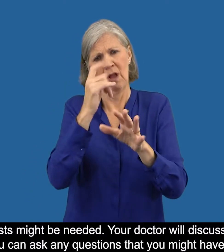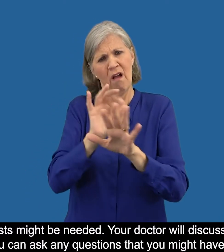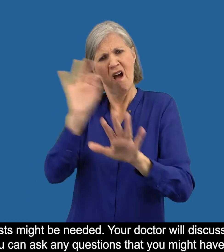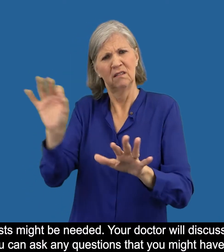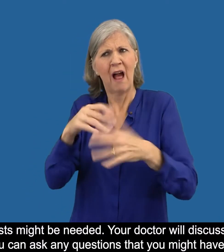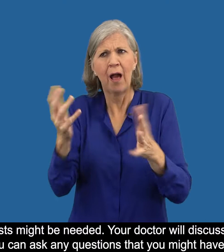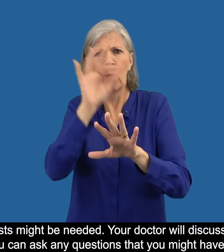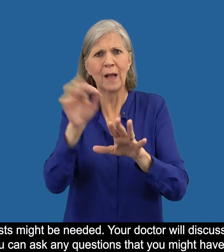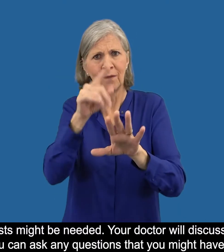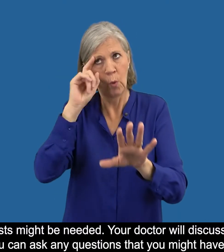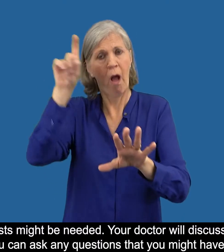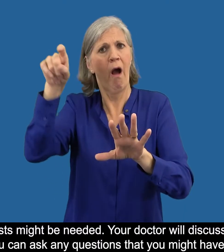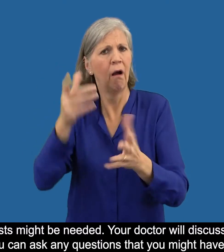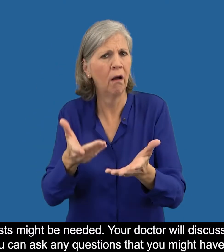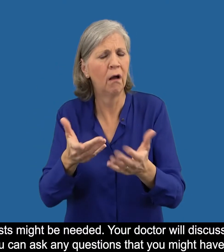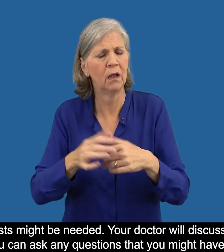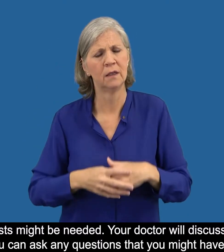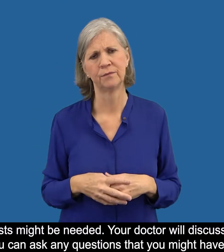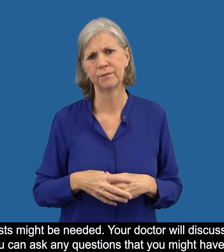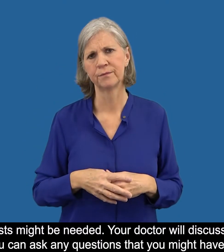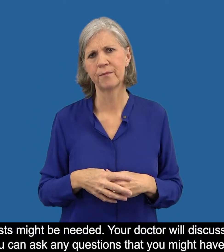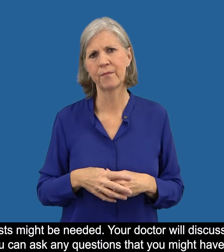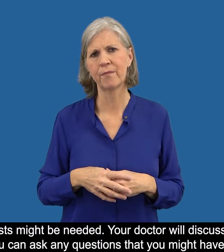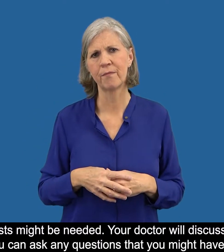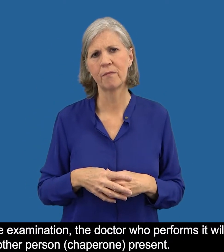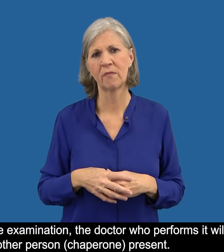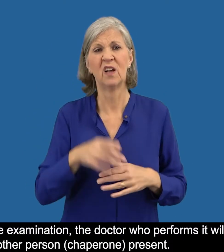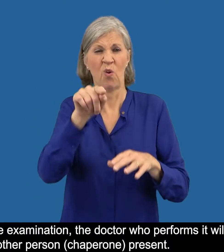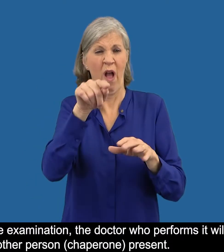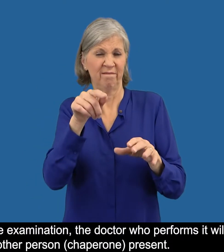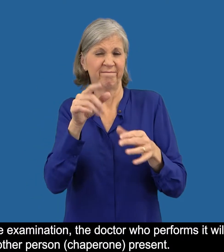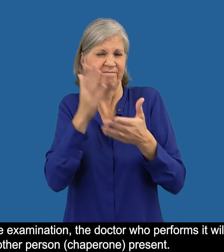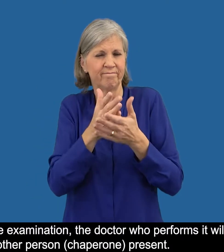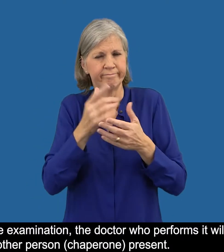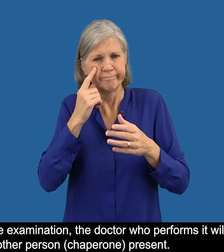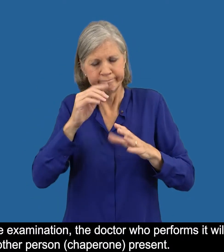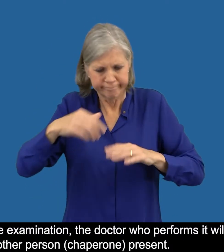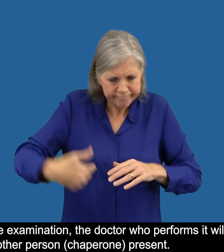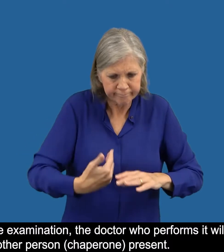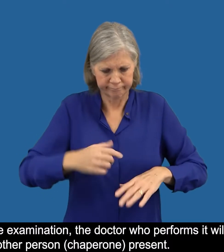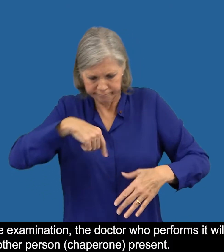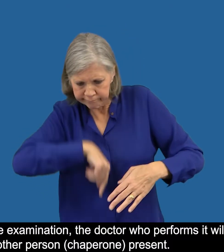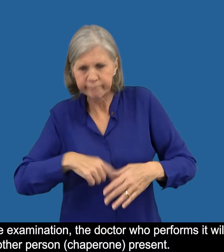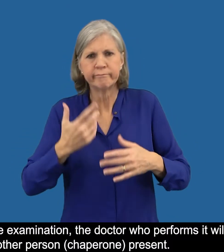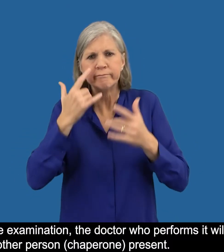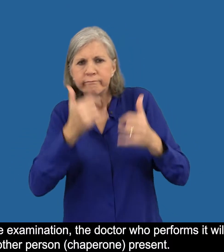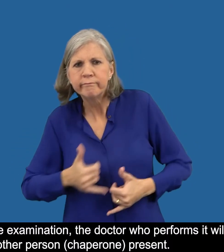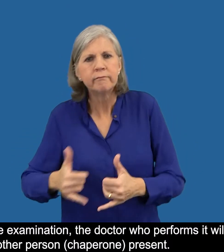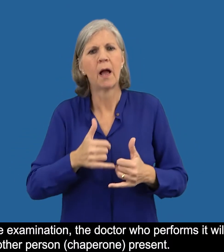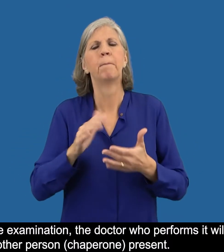might have. As this is an intimate examination, the doctor